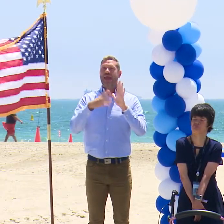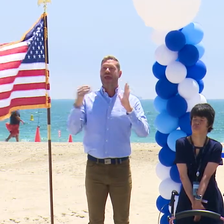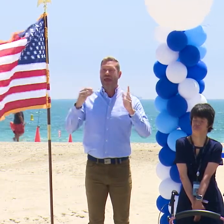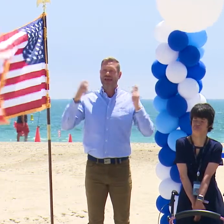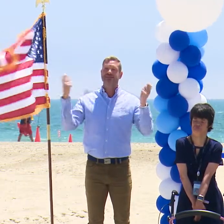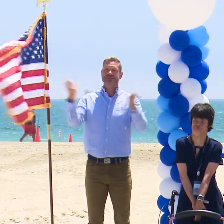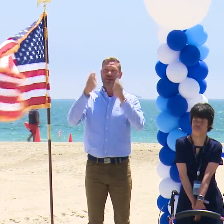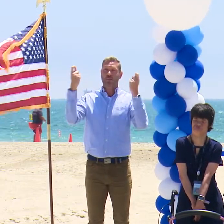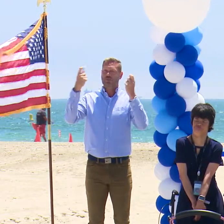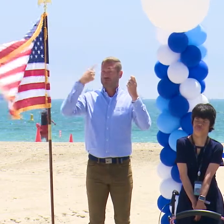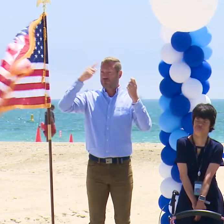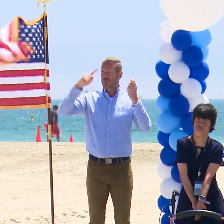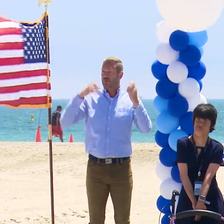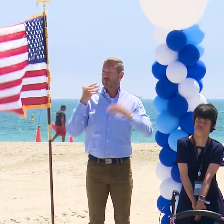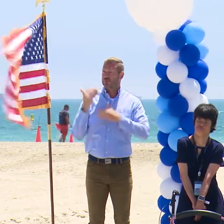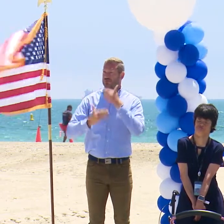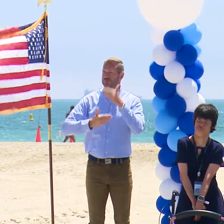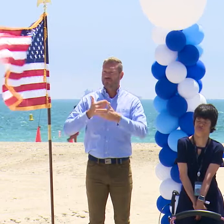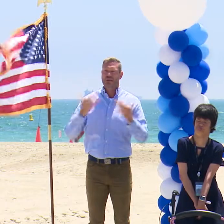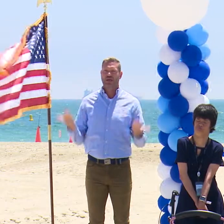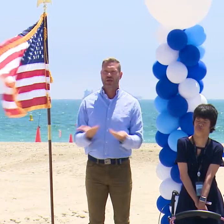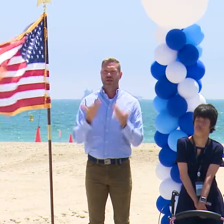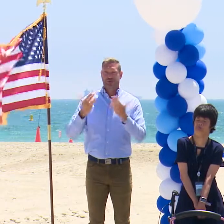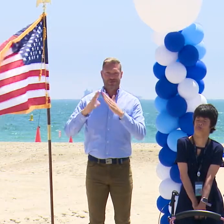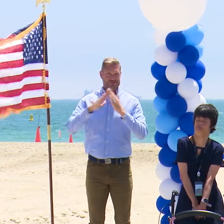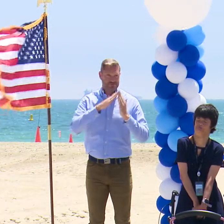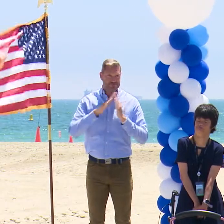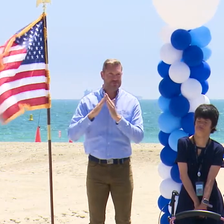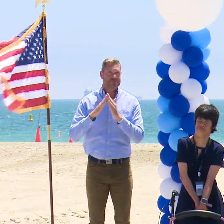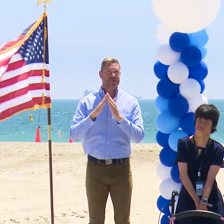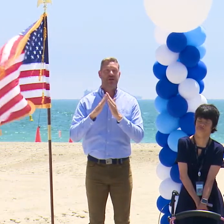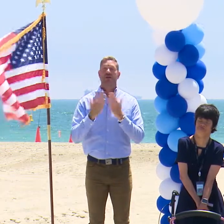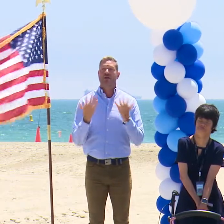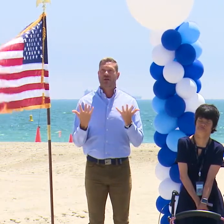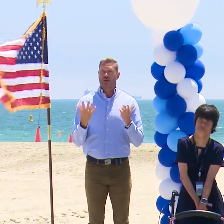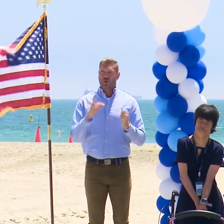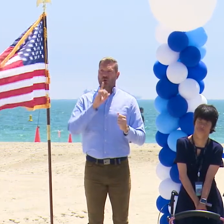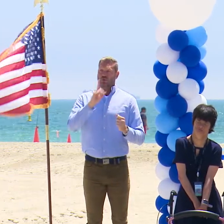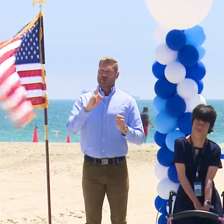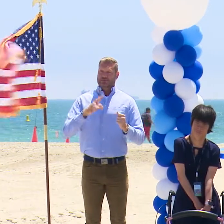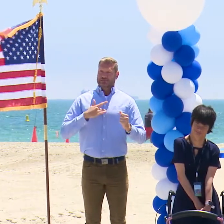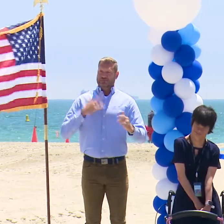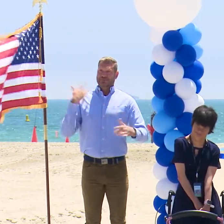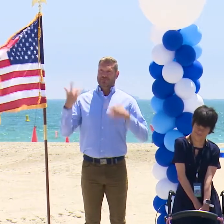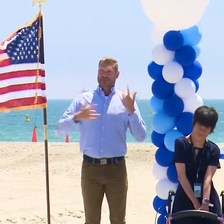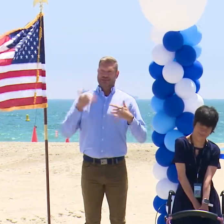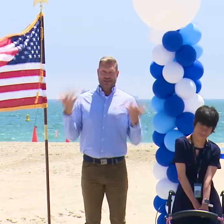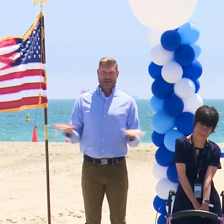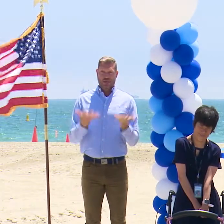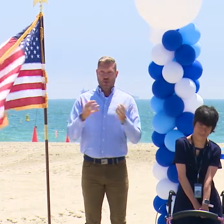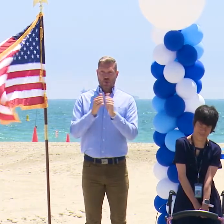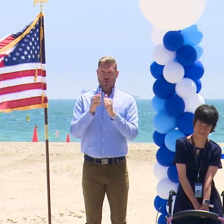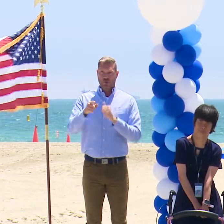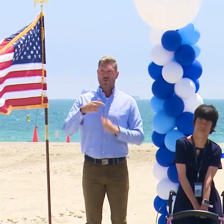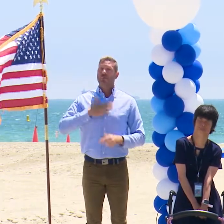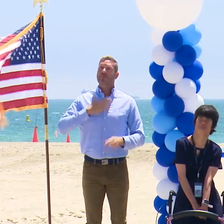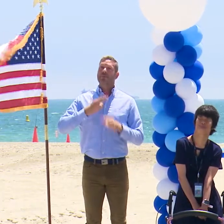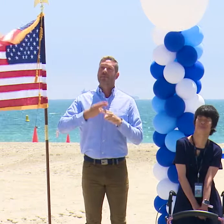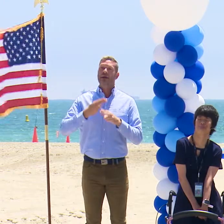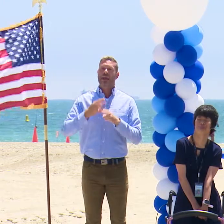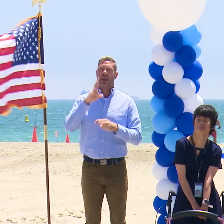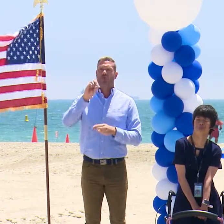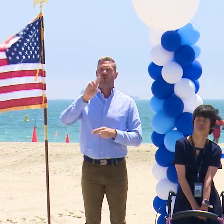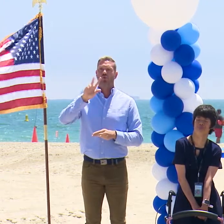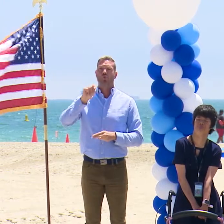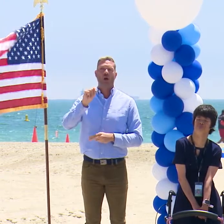of progress that we've been able to make here in the city. And I really could not be more excited to be with all of you. My name is Robert Garcia. I'm the mayor of